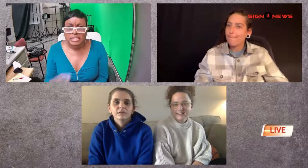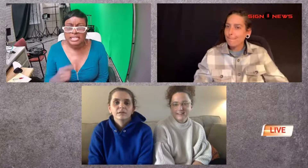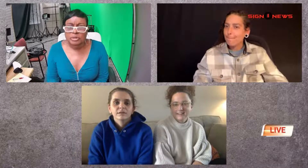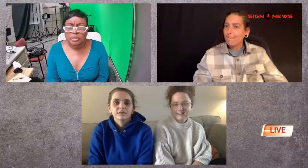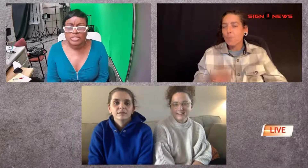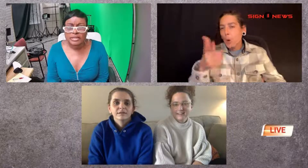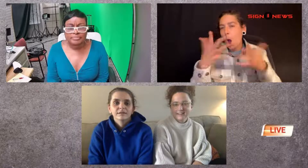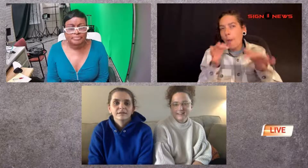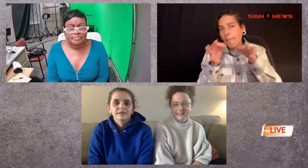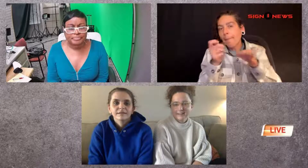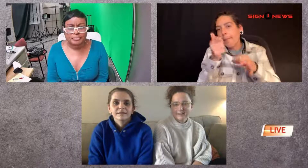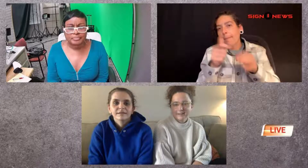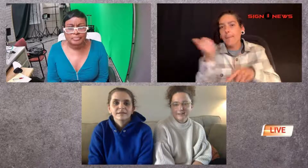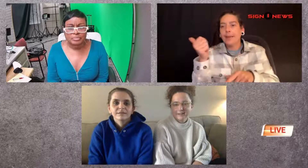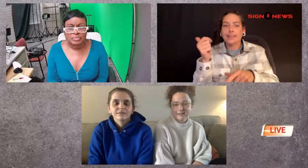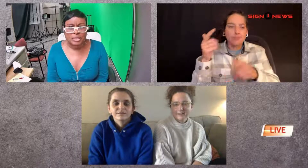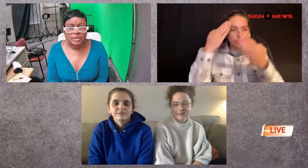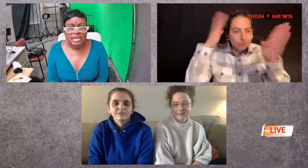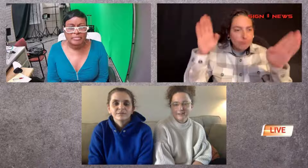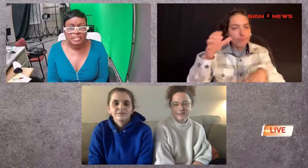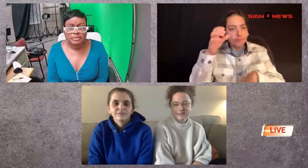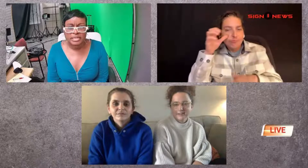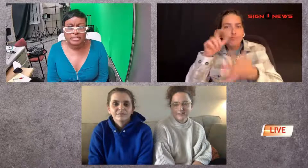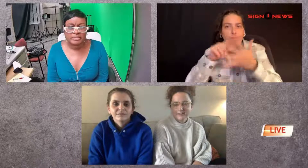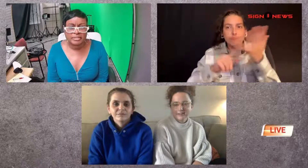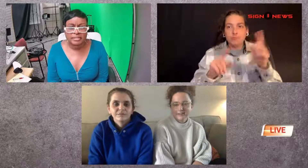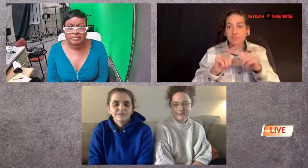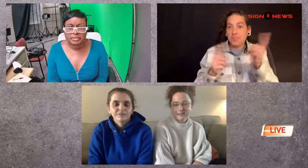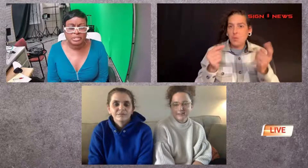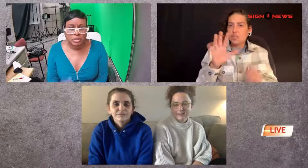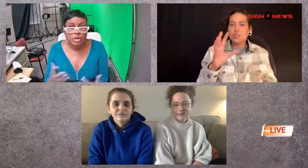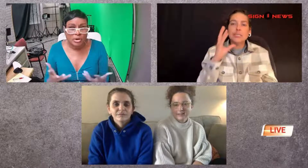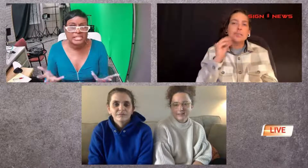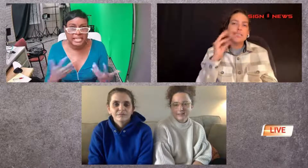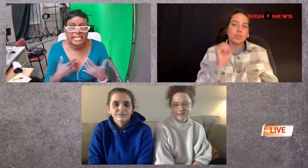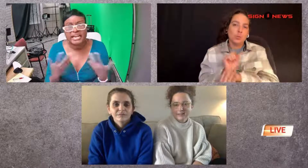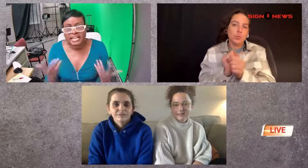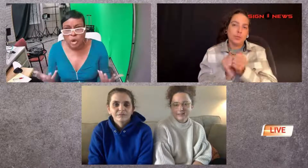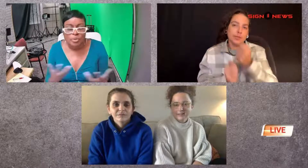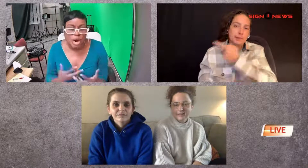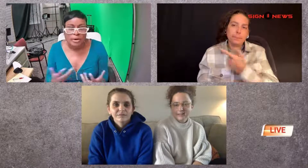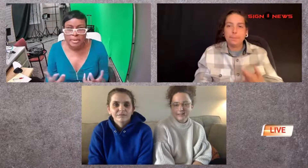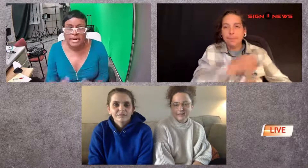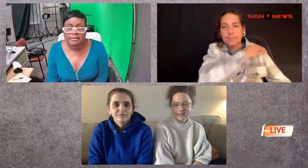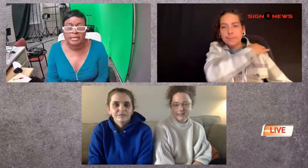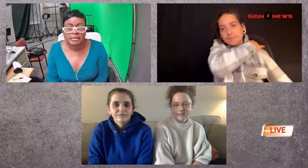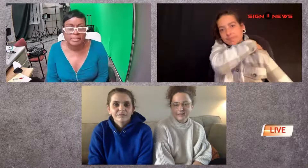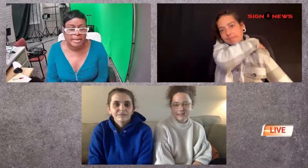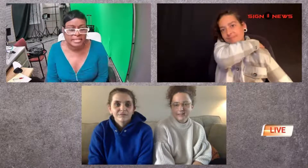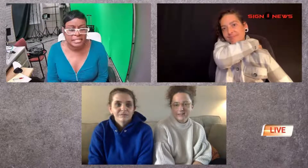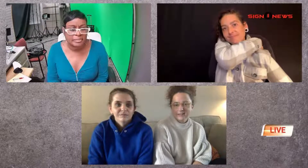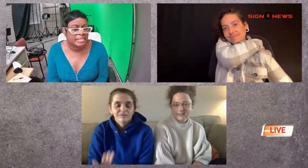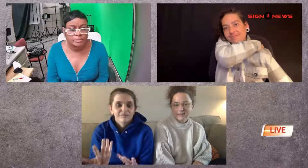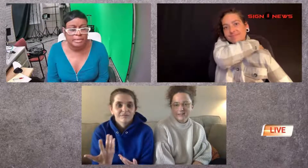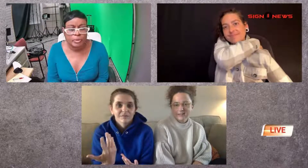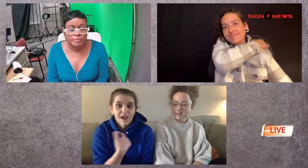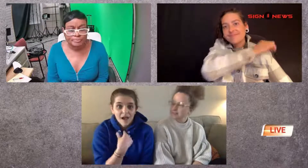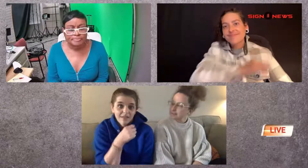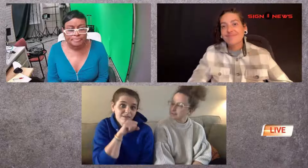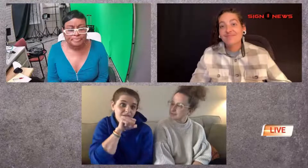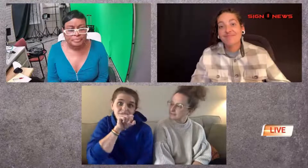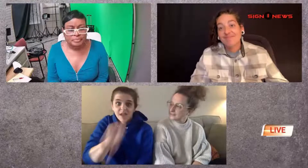What was it like to work with him? It kind of explained, you already had an open heart and mind about this, but explain